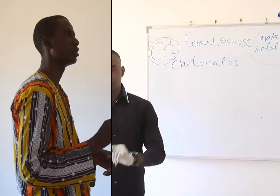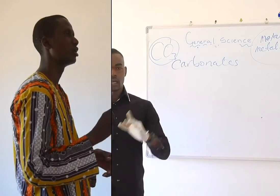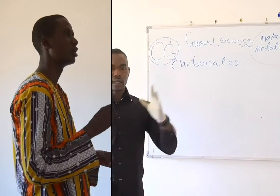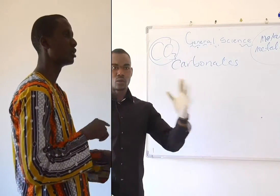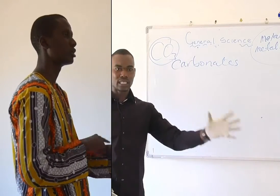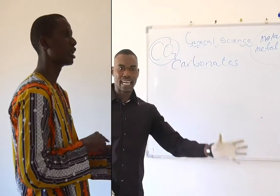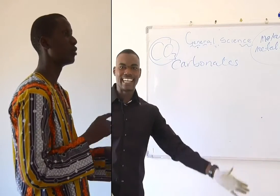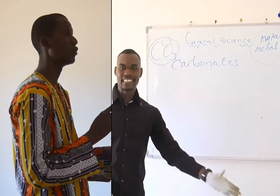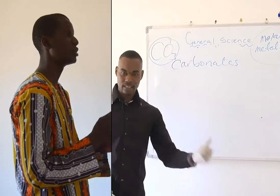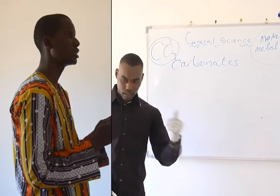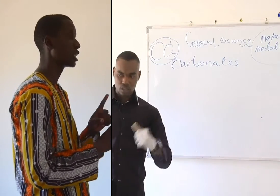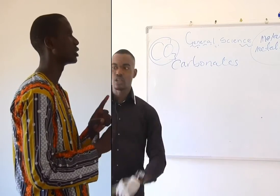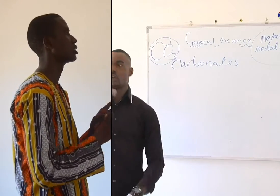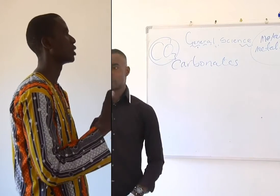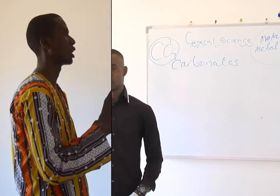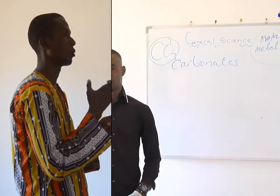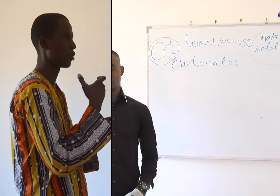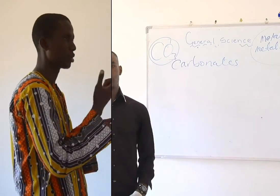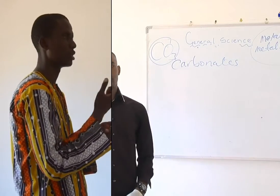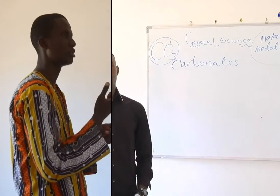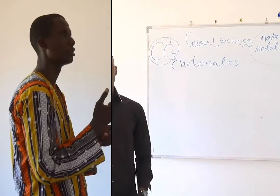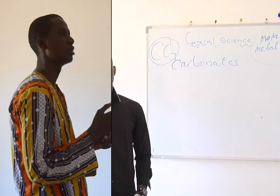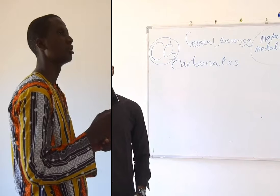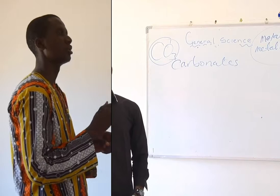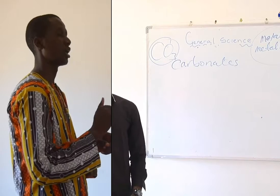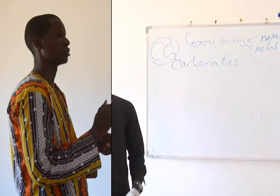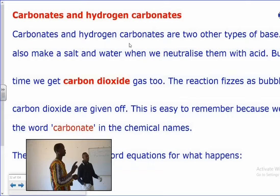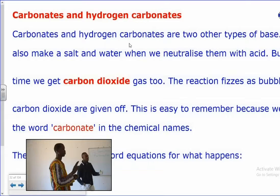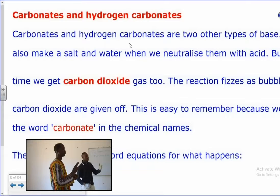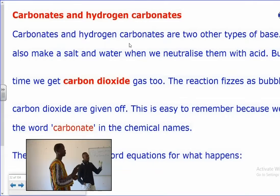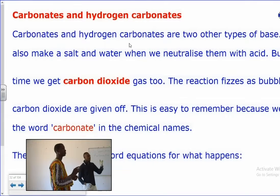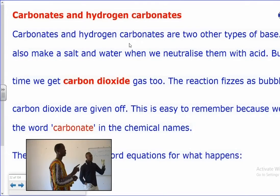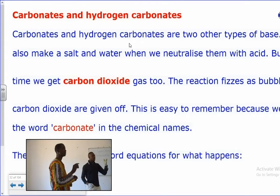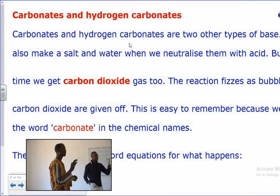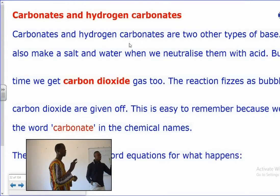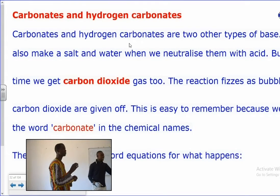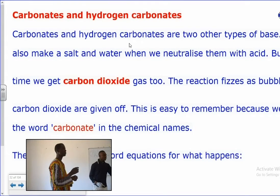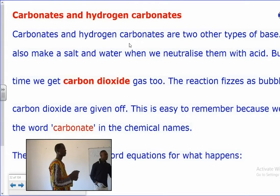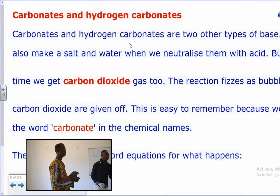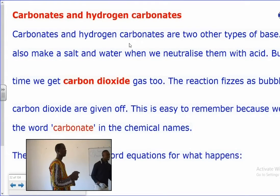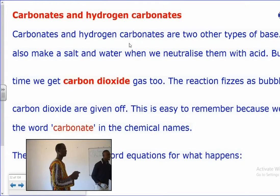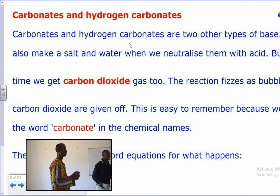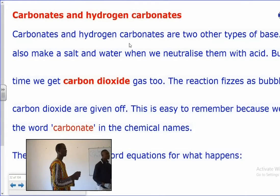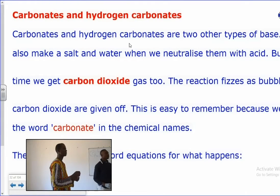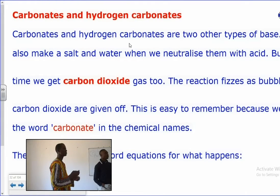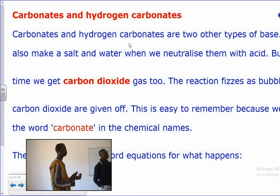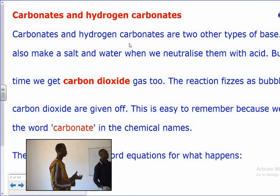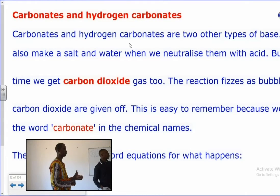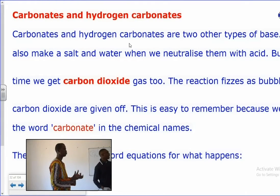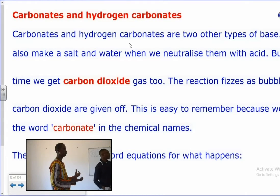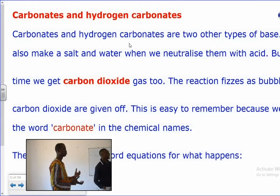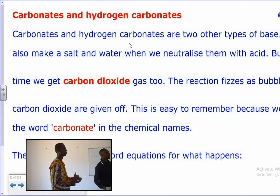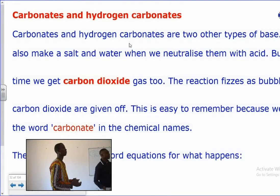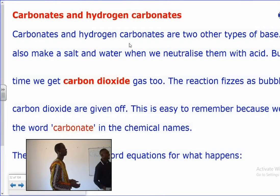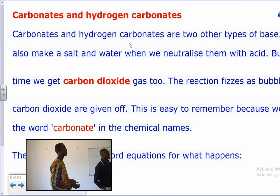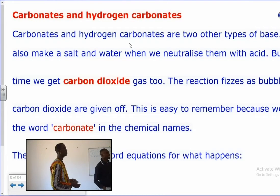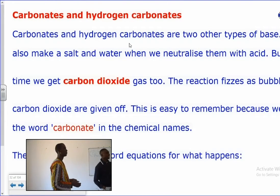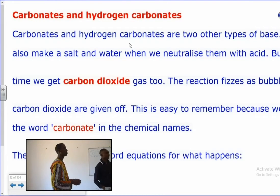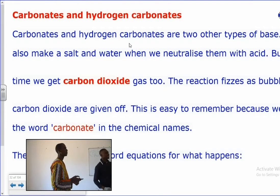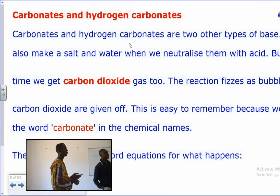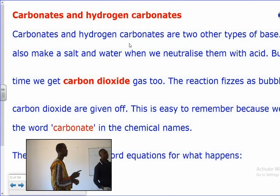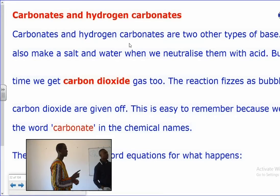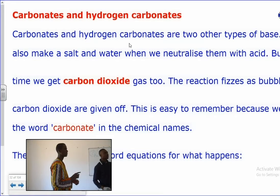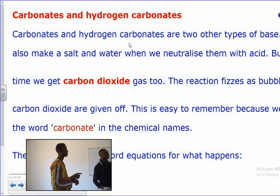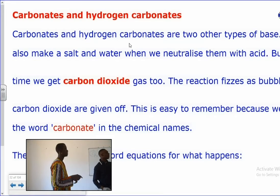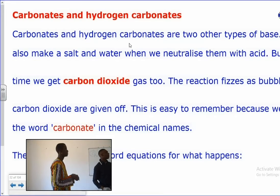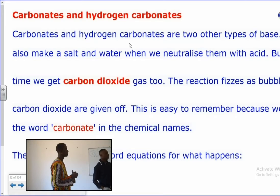dioxide and water and salt. Please take note. The reaction fizzes as bubbles of carbon dioxide